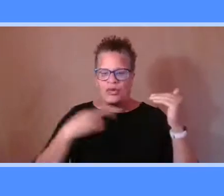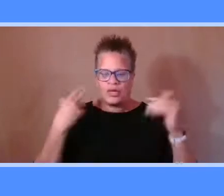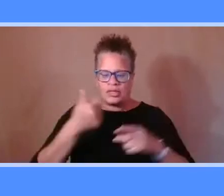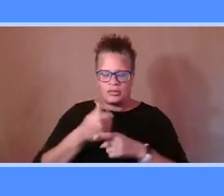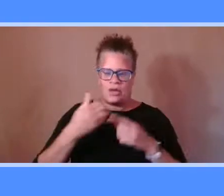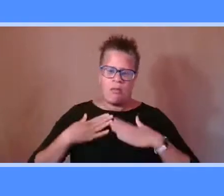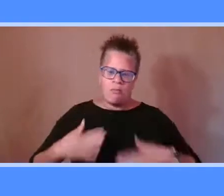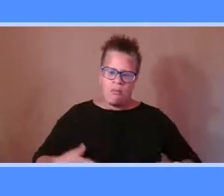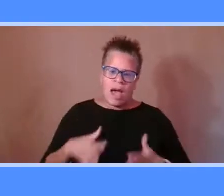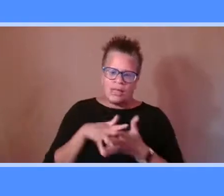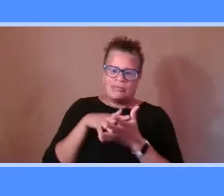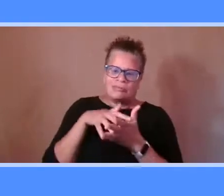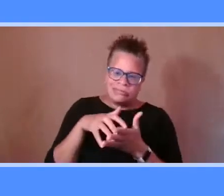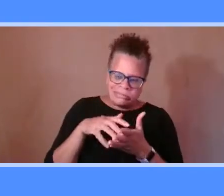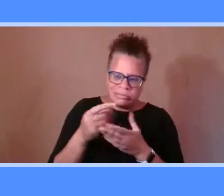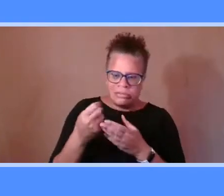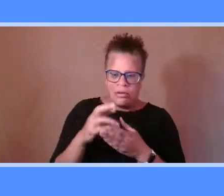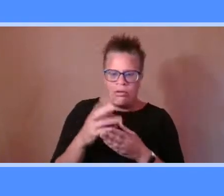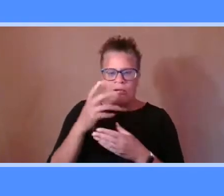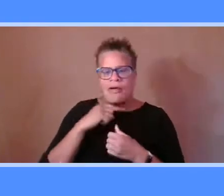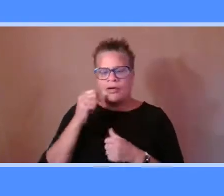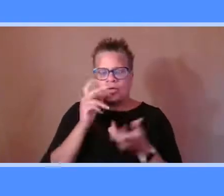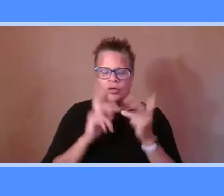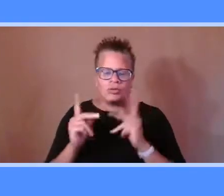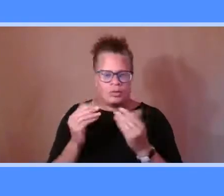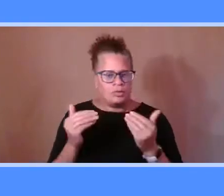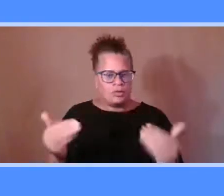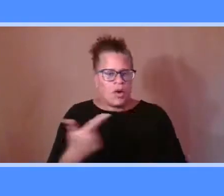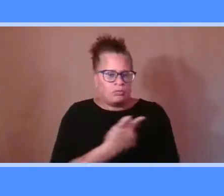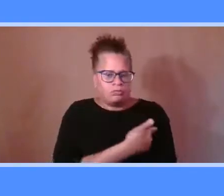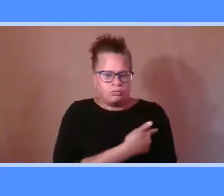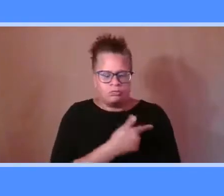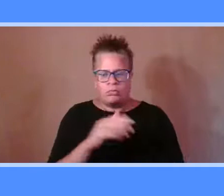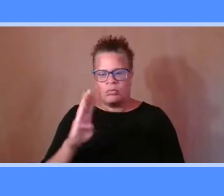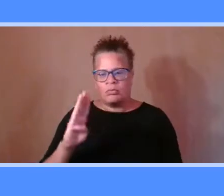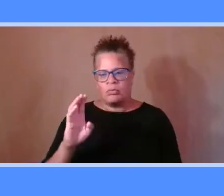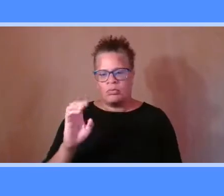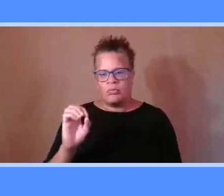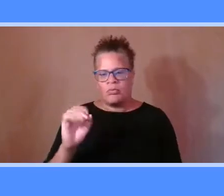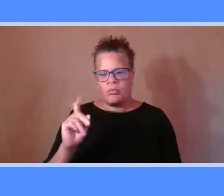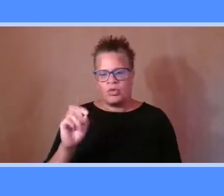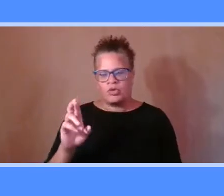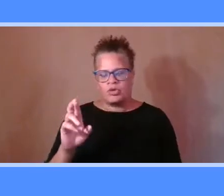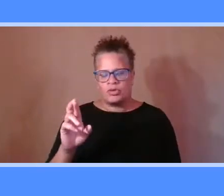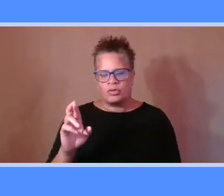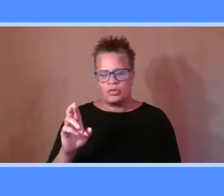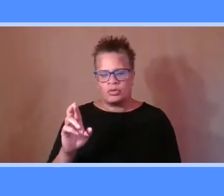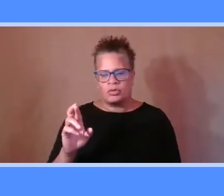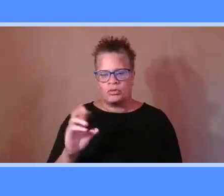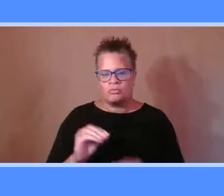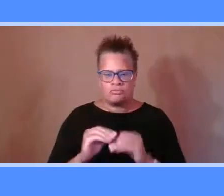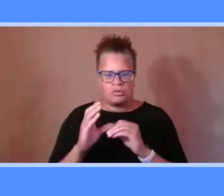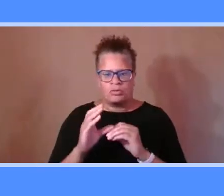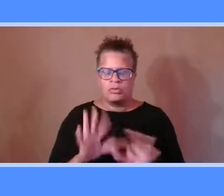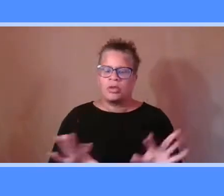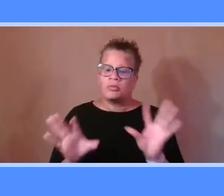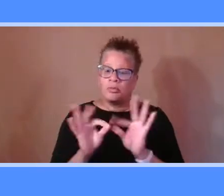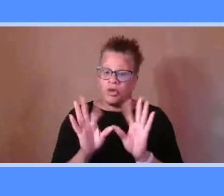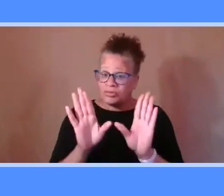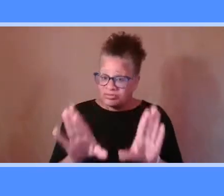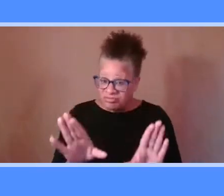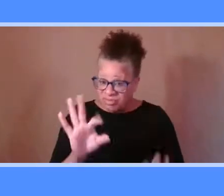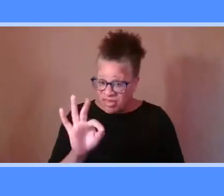that are immunocompromised or elderly. I just wanted to remind people that flu is still